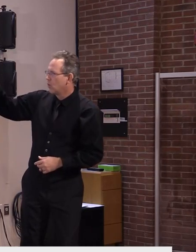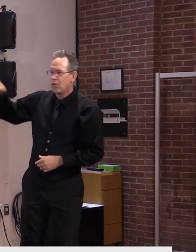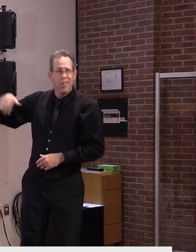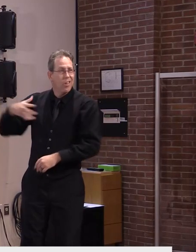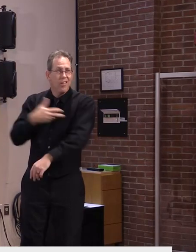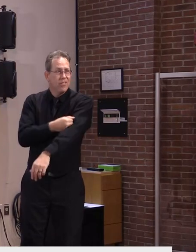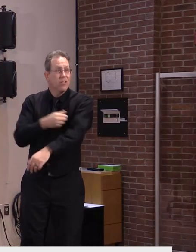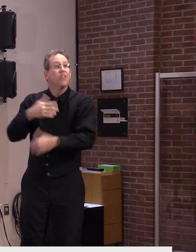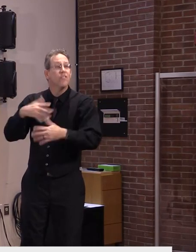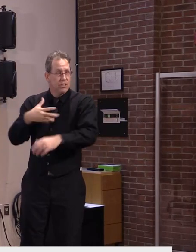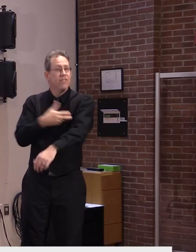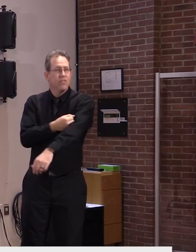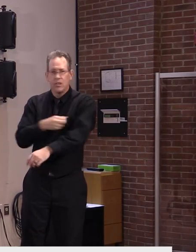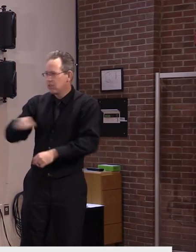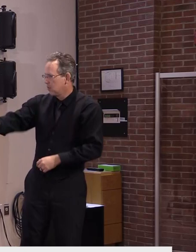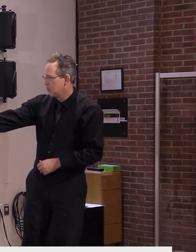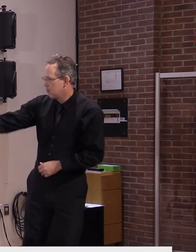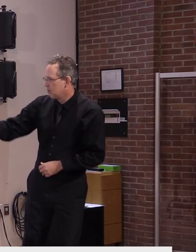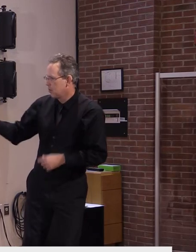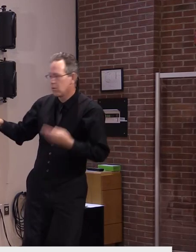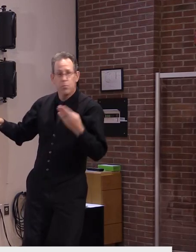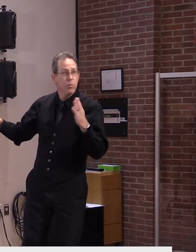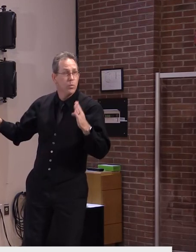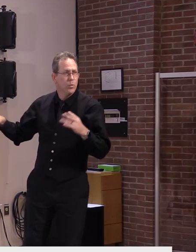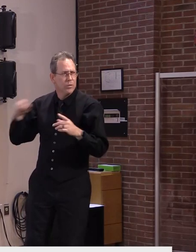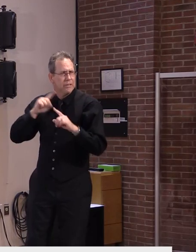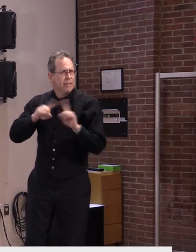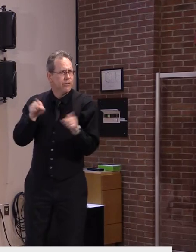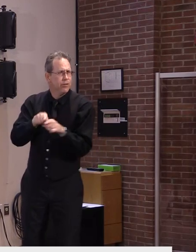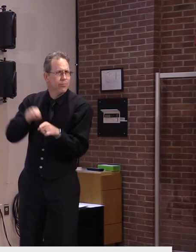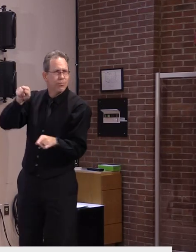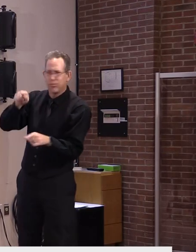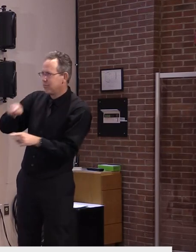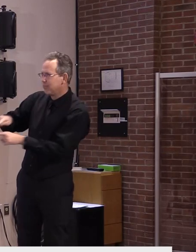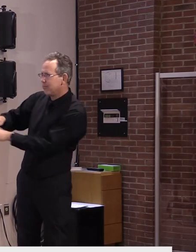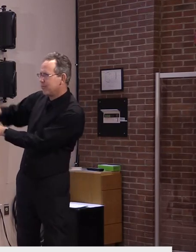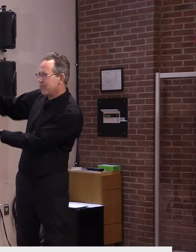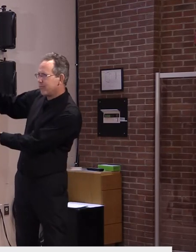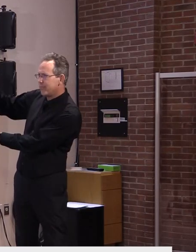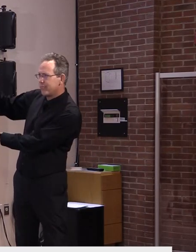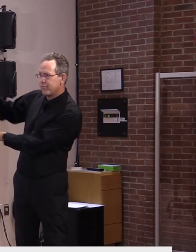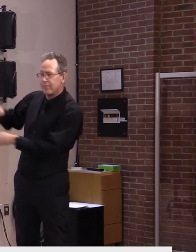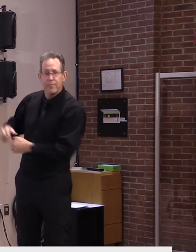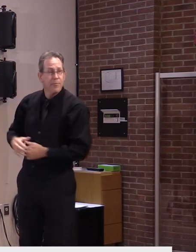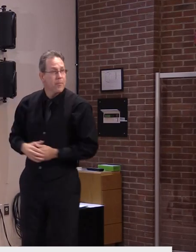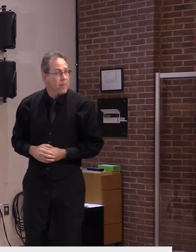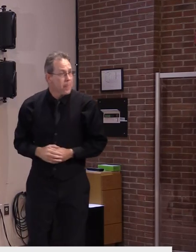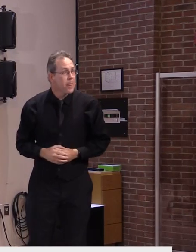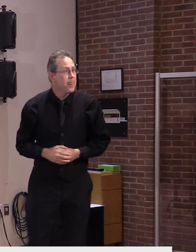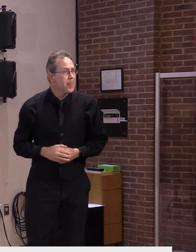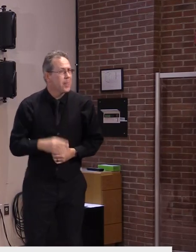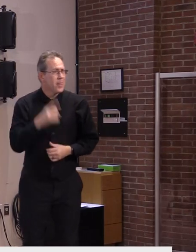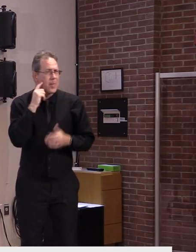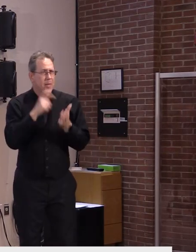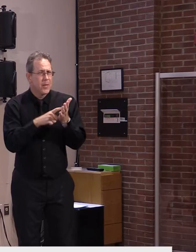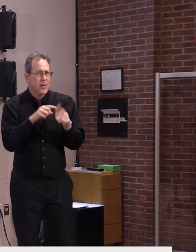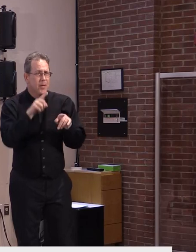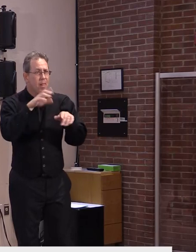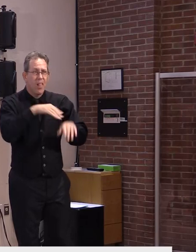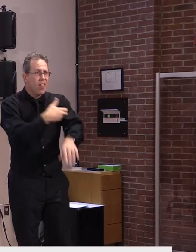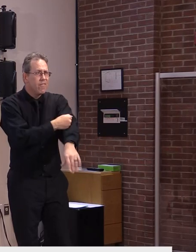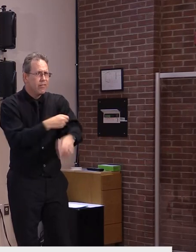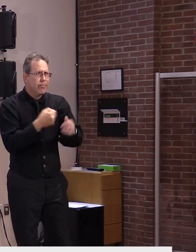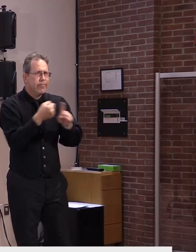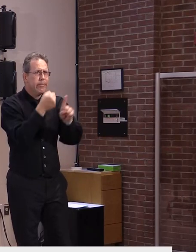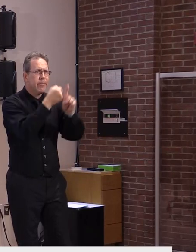the not fully vaccinated rate. That fully vaccinated rate has continued to stay pretty steady. It's increasing about 7% over the